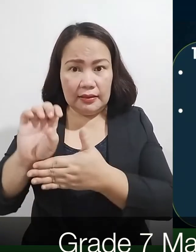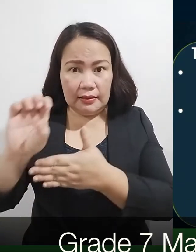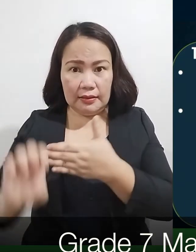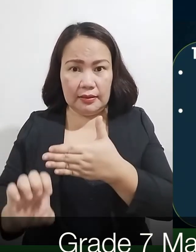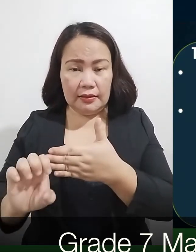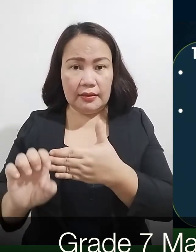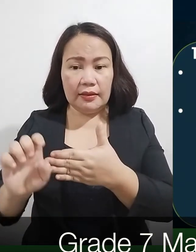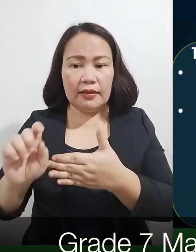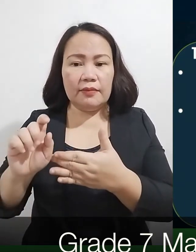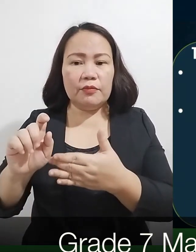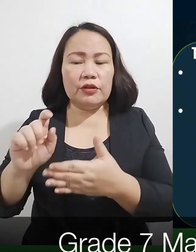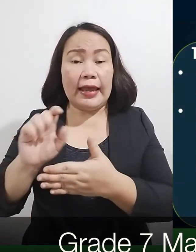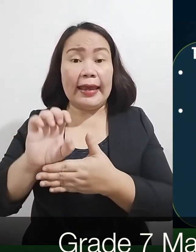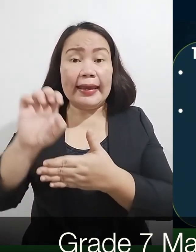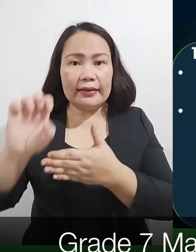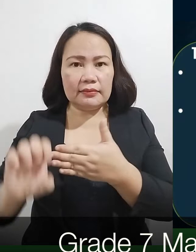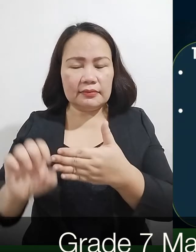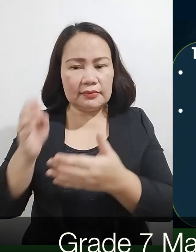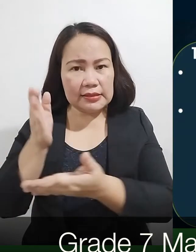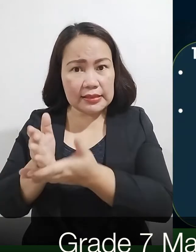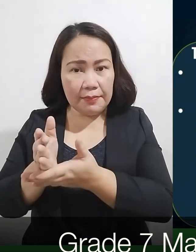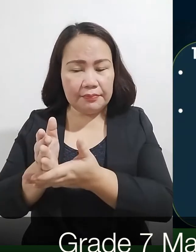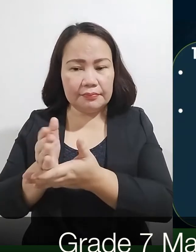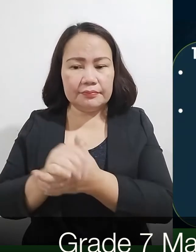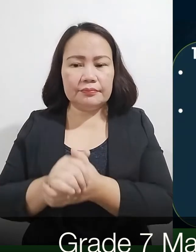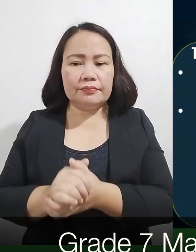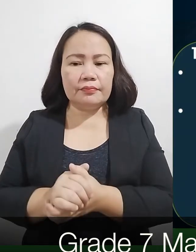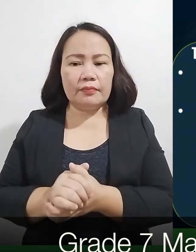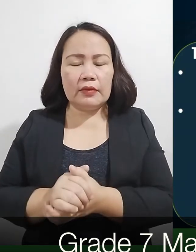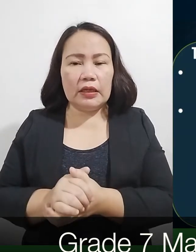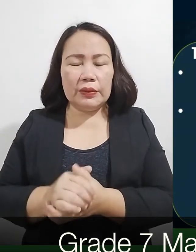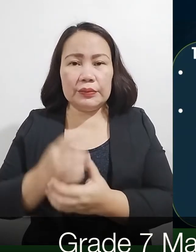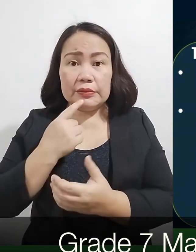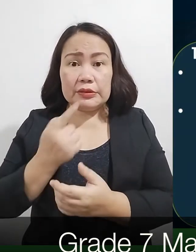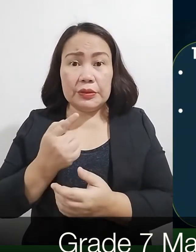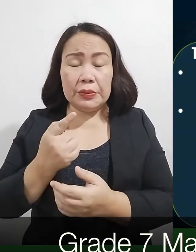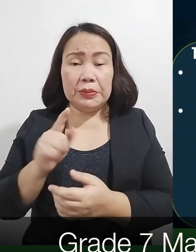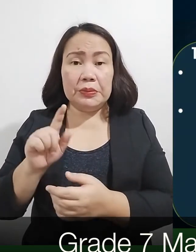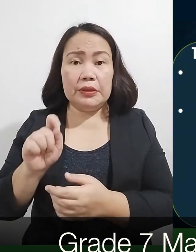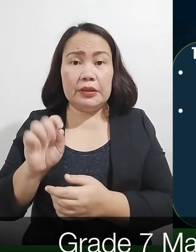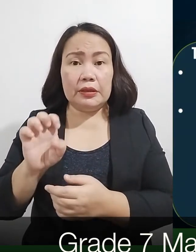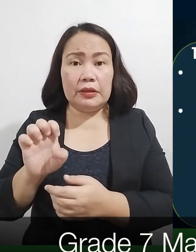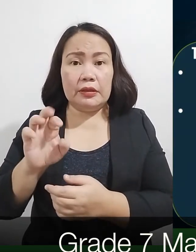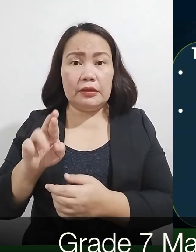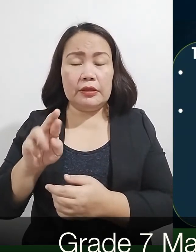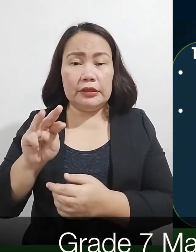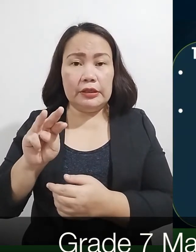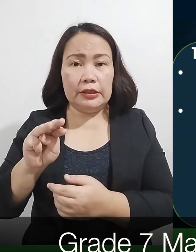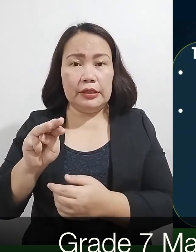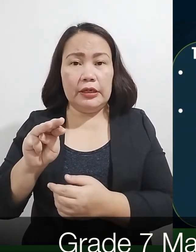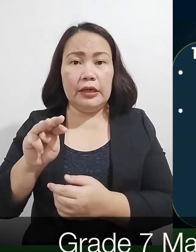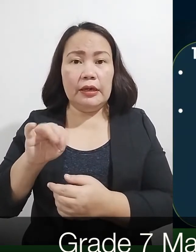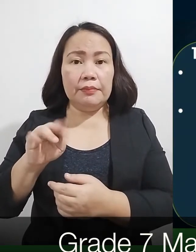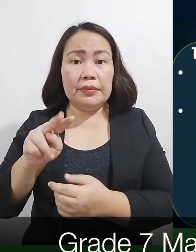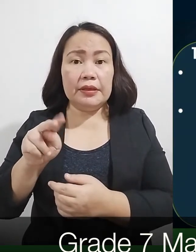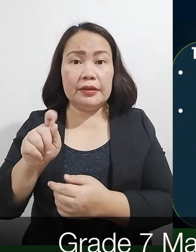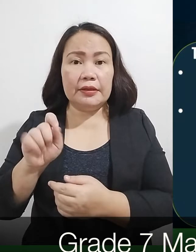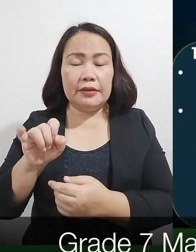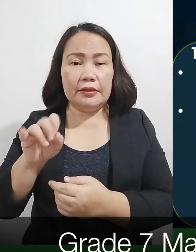Natatapos. Okay? So, meron siyang ending. Alright? So, when we say terminating decimal, natatapos